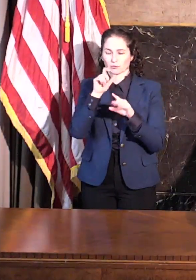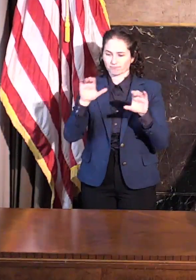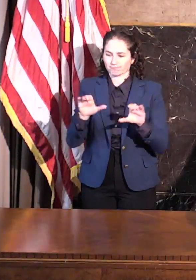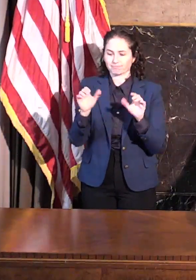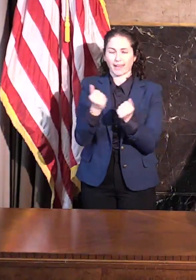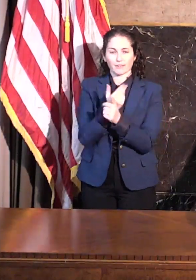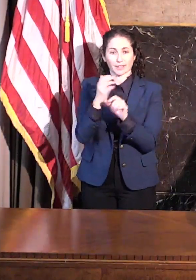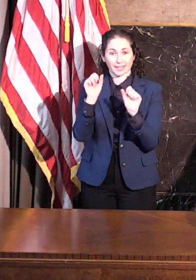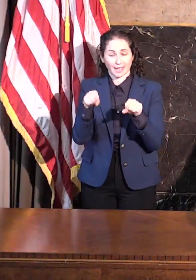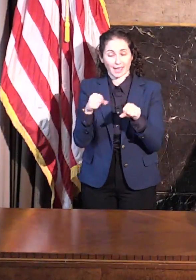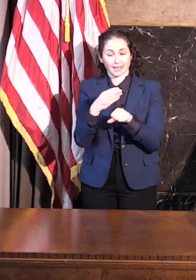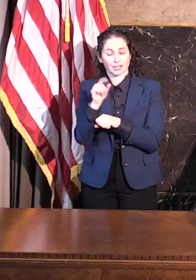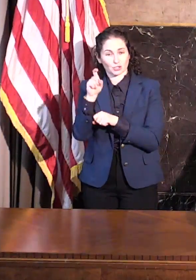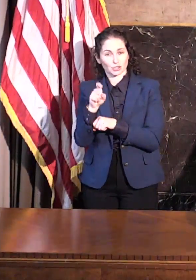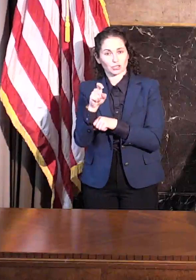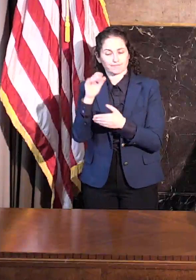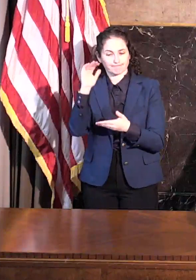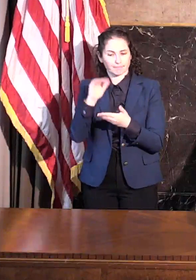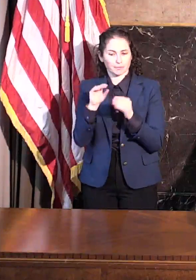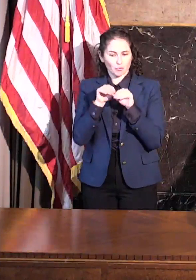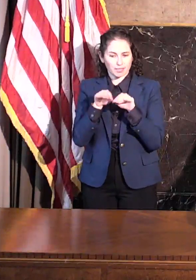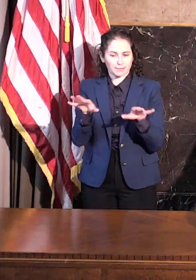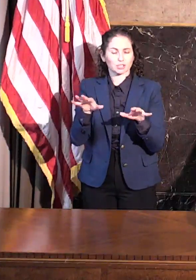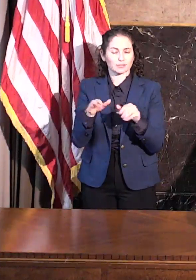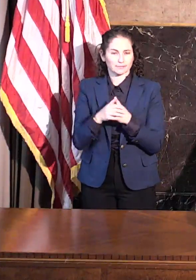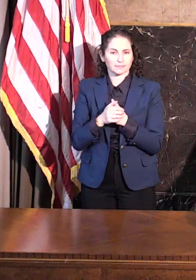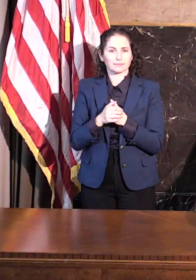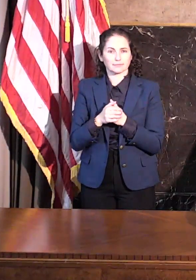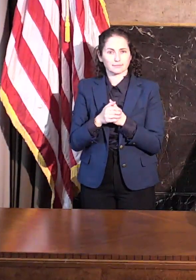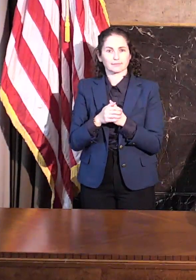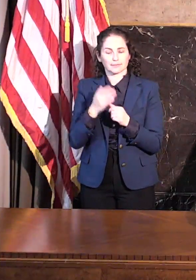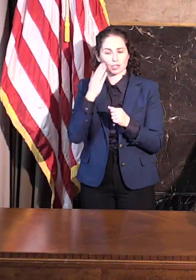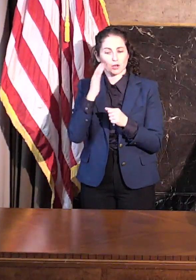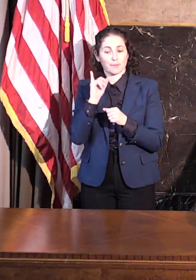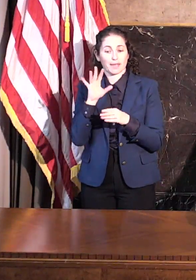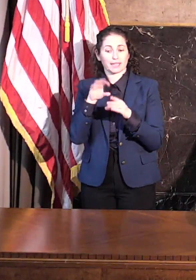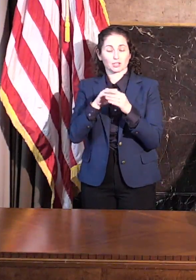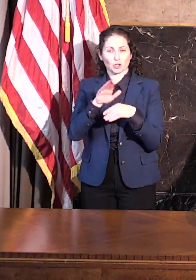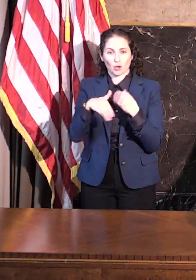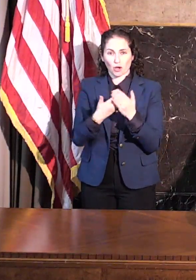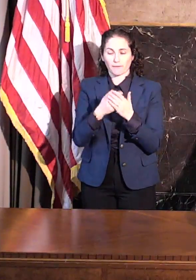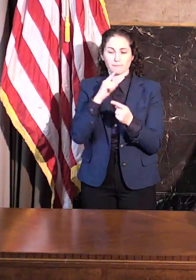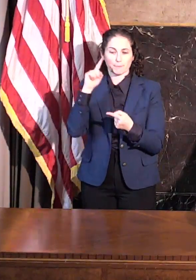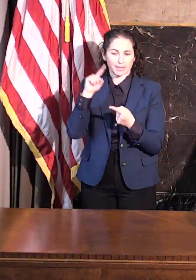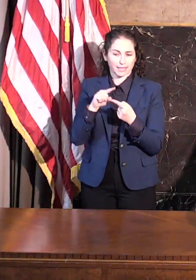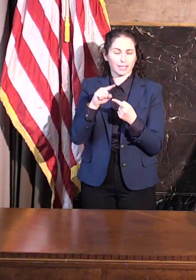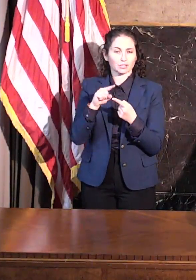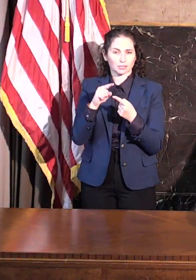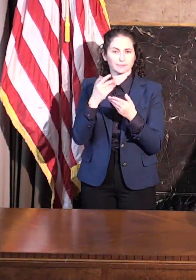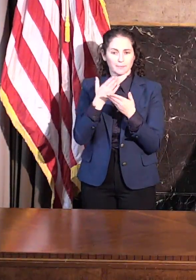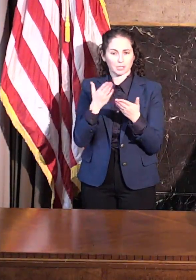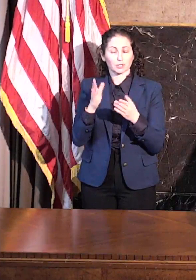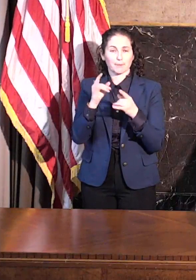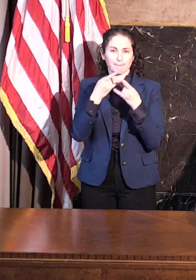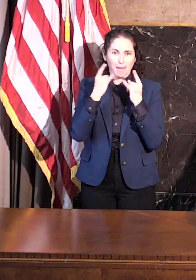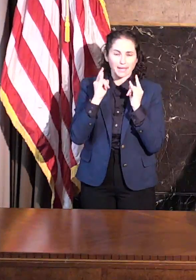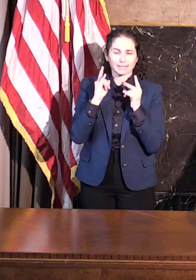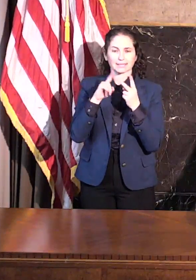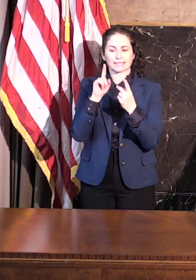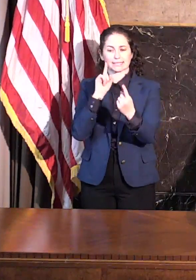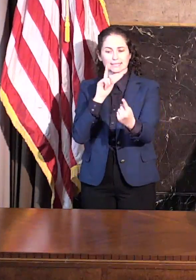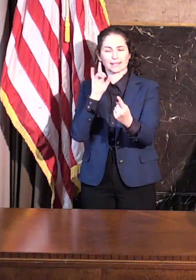as it related to race than gender. I think everybody that I have appointed to the board are